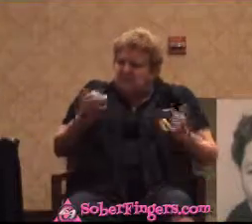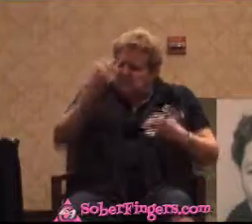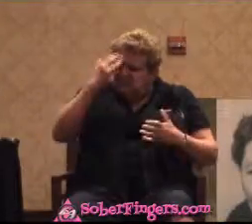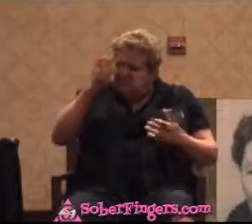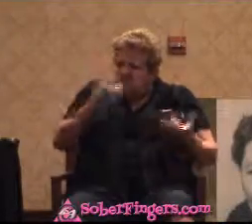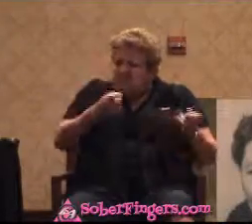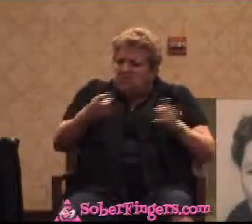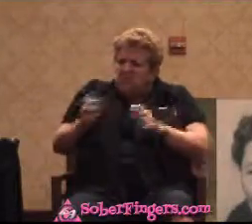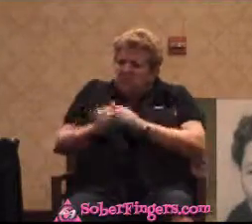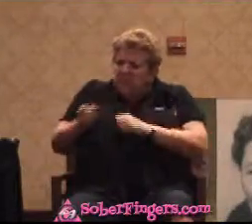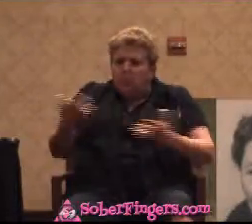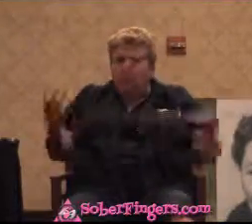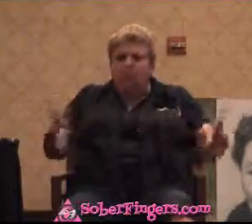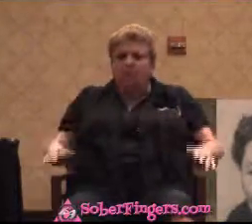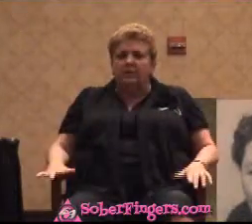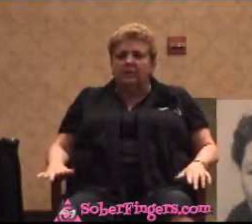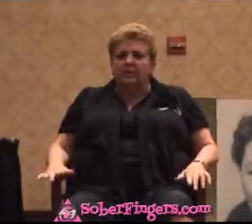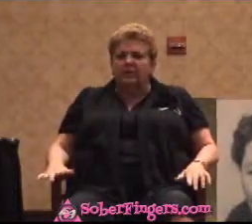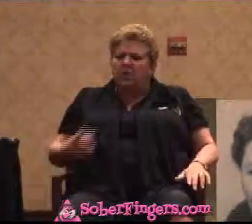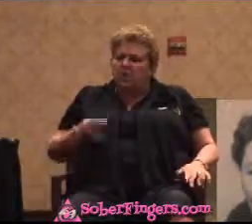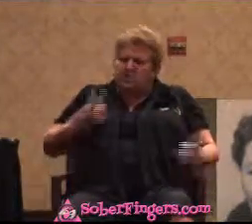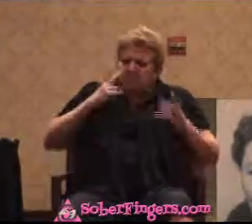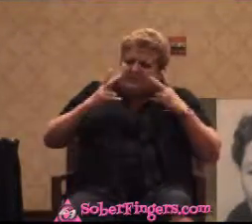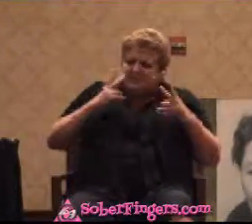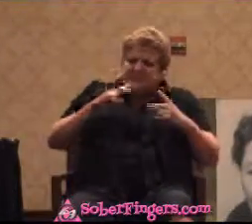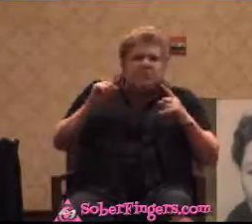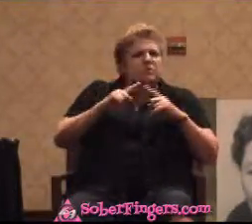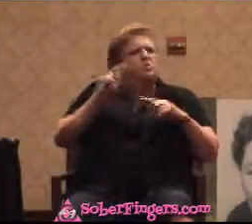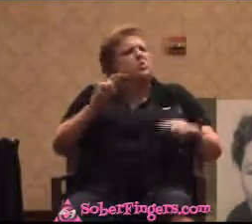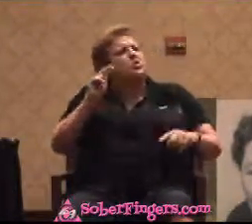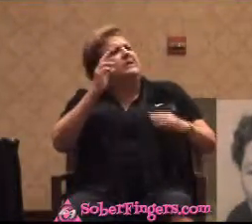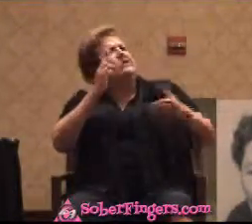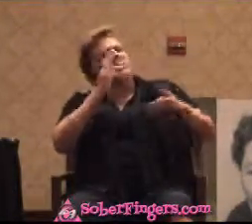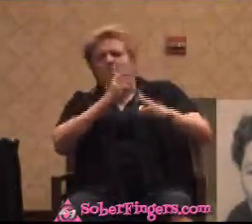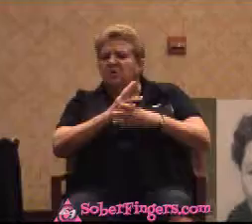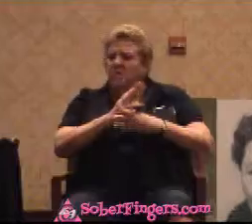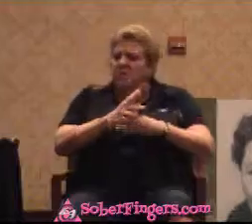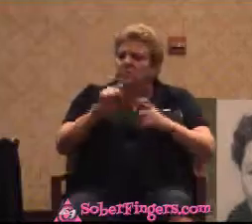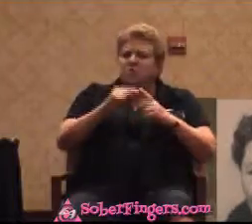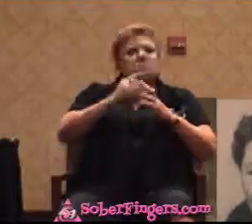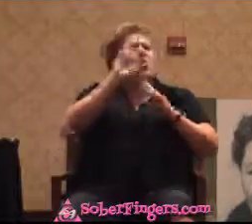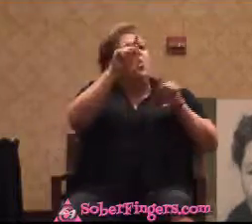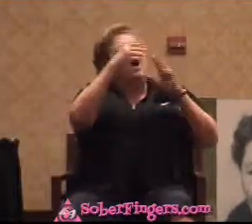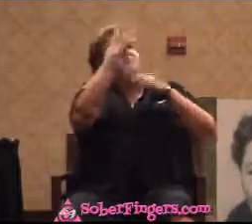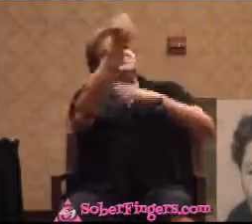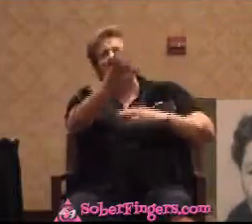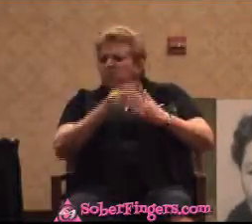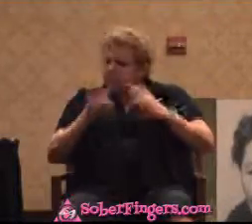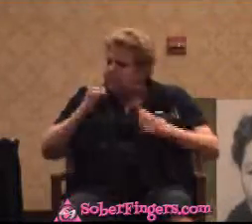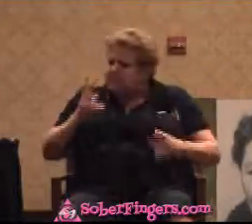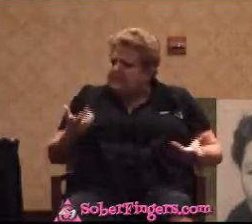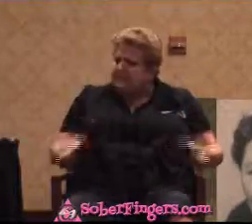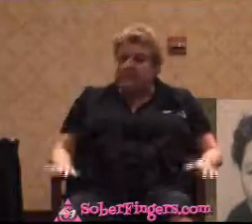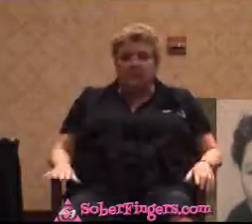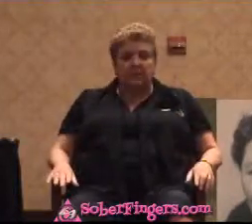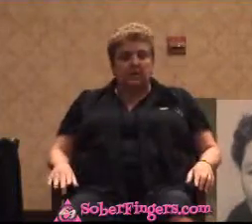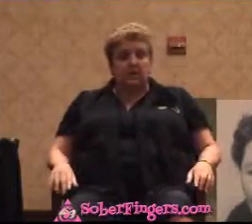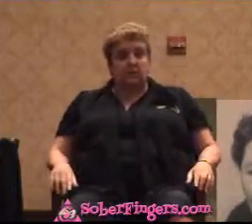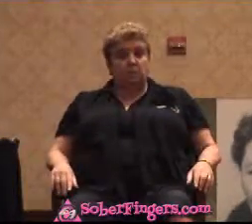to you. What do you see when you look out? What do you see when you go outside? And I said,